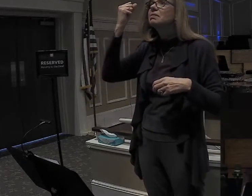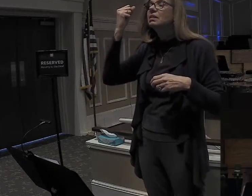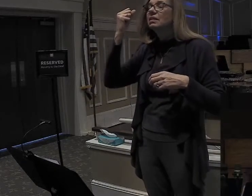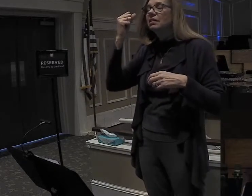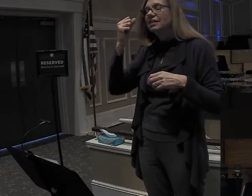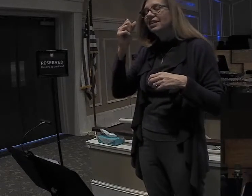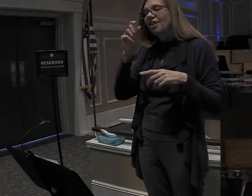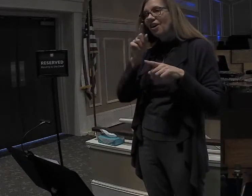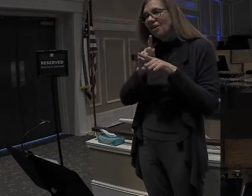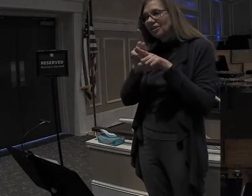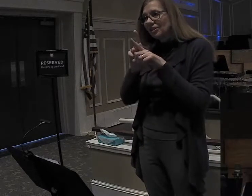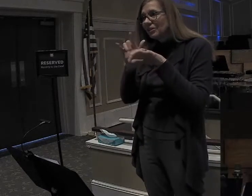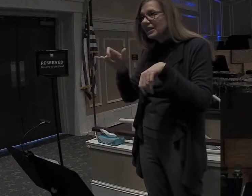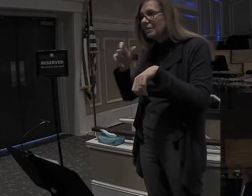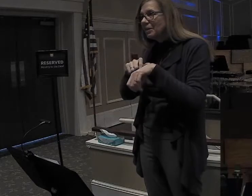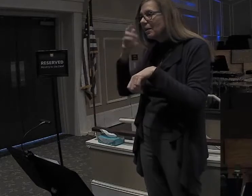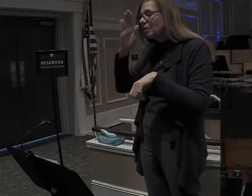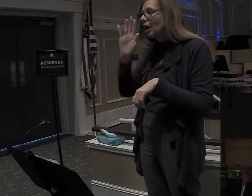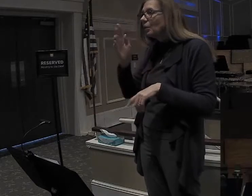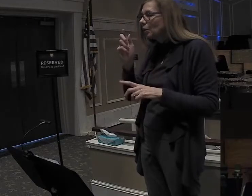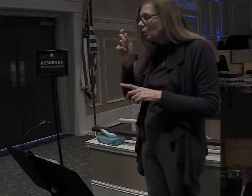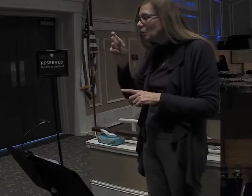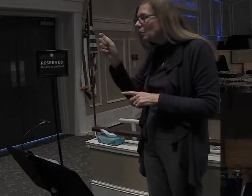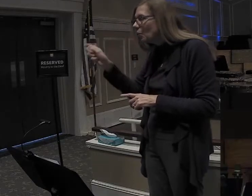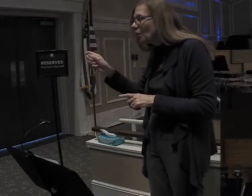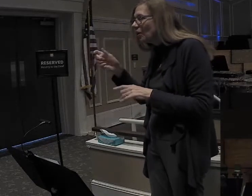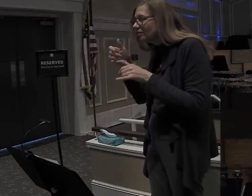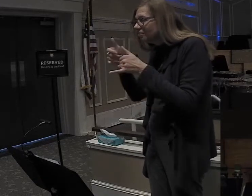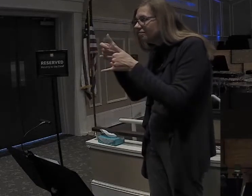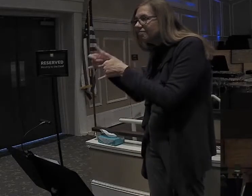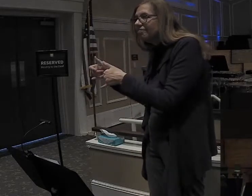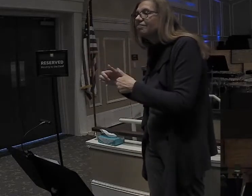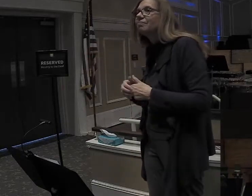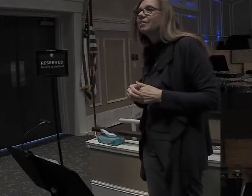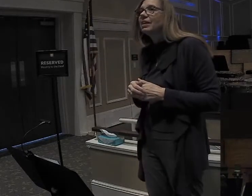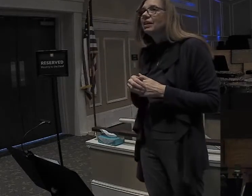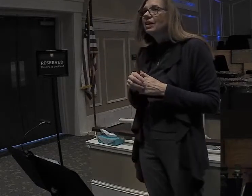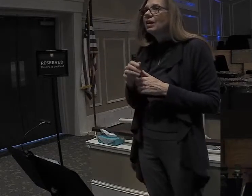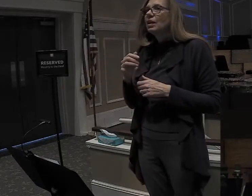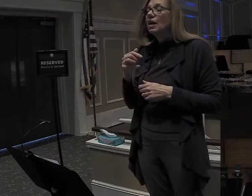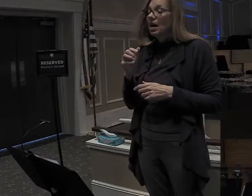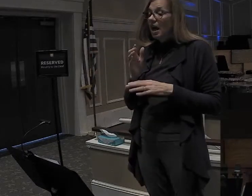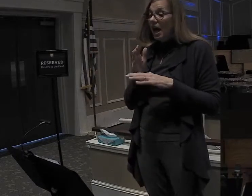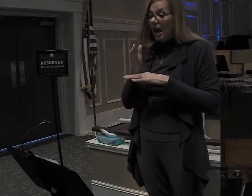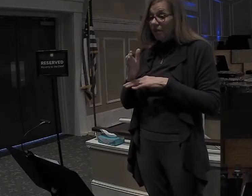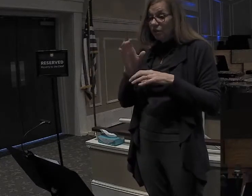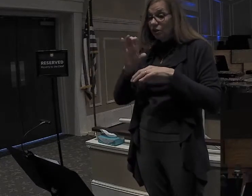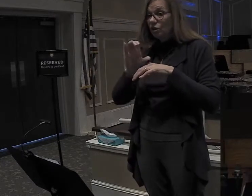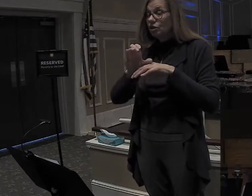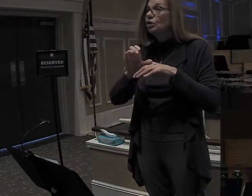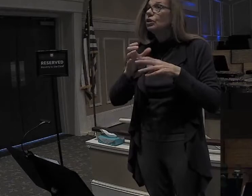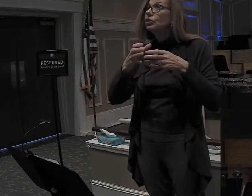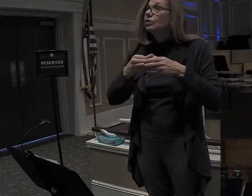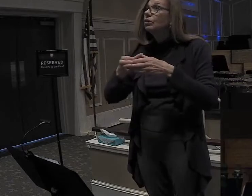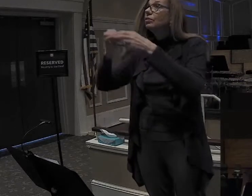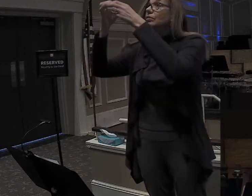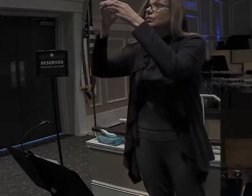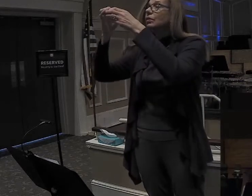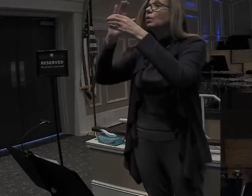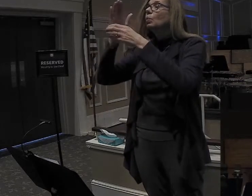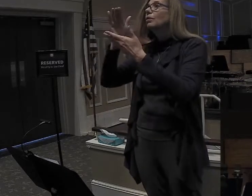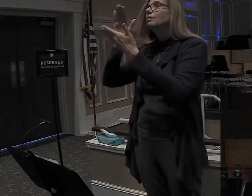also be a time of reward. We'll talk about this later, but after the church is raptured, we will experience our own